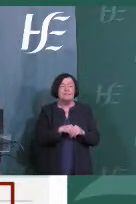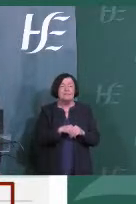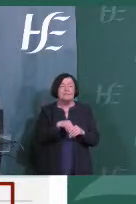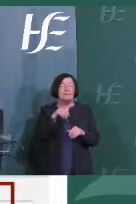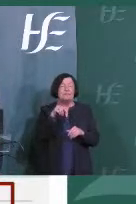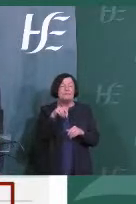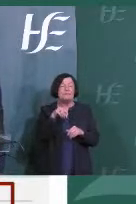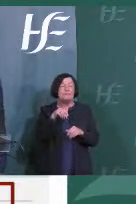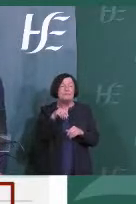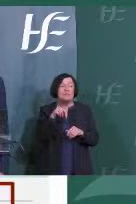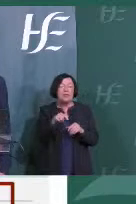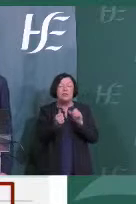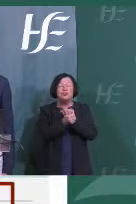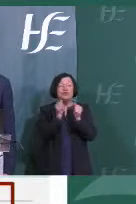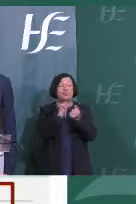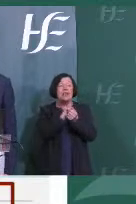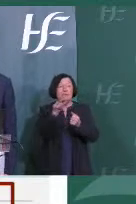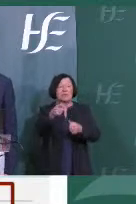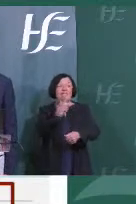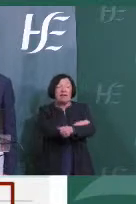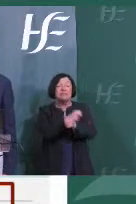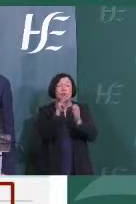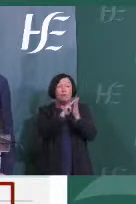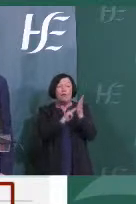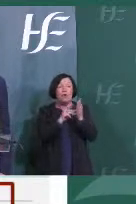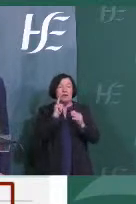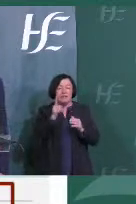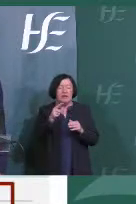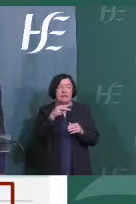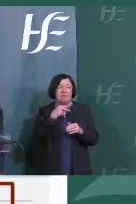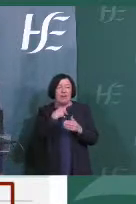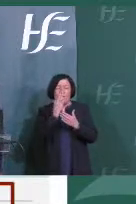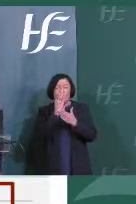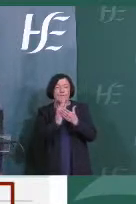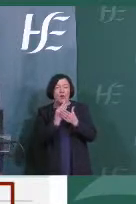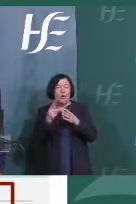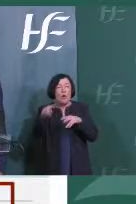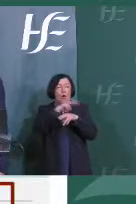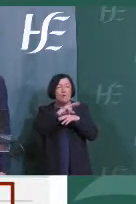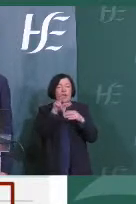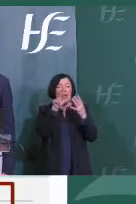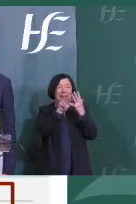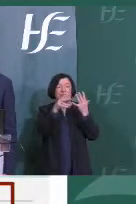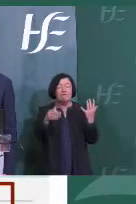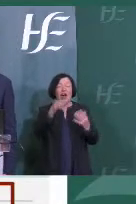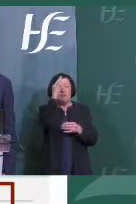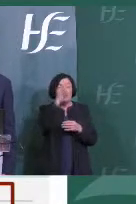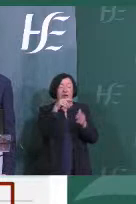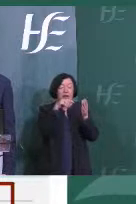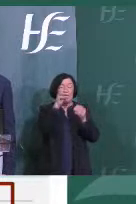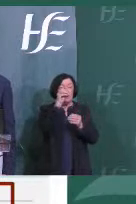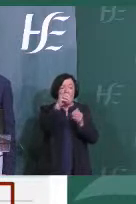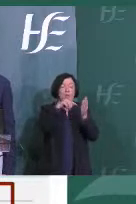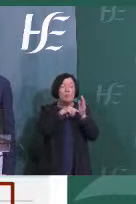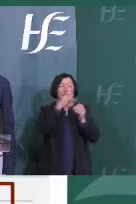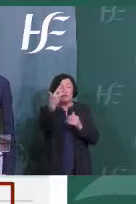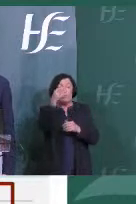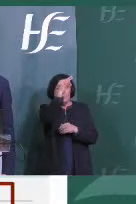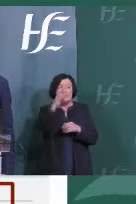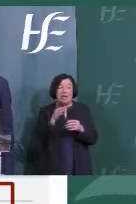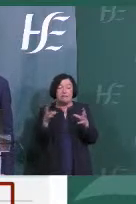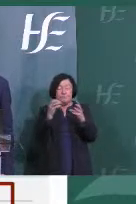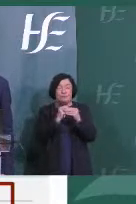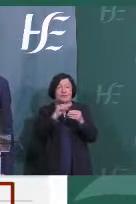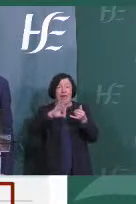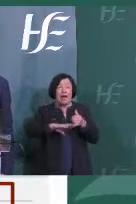certainly changed by the vaccination programme, where we see a very, very few cases in over 85%, it's 0.3% of total cases in the last 2